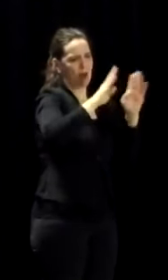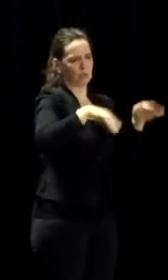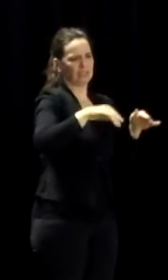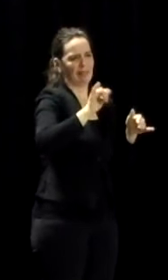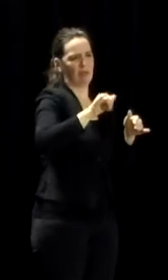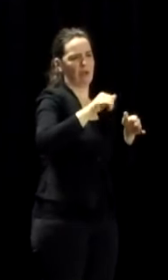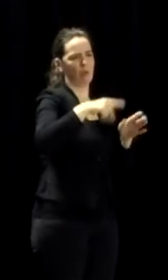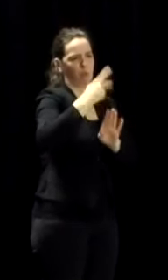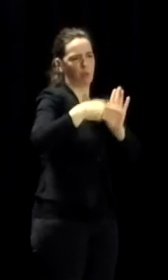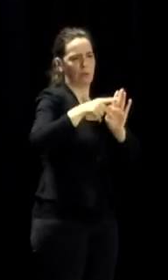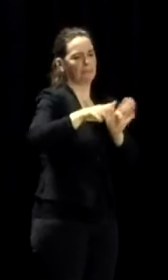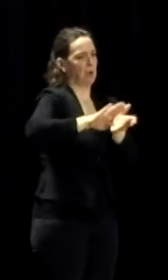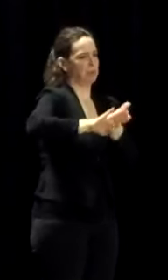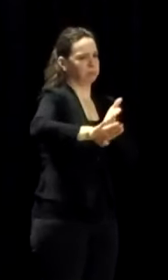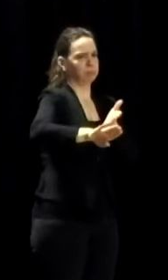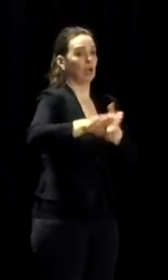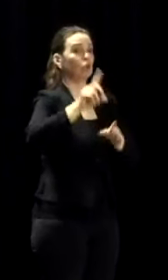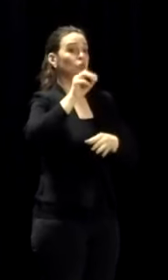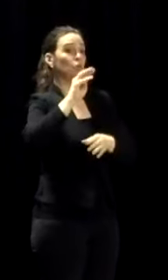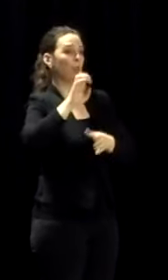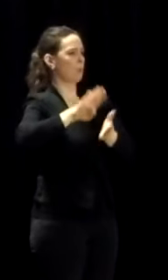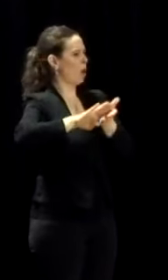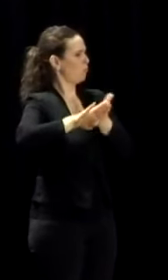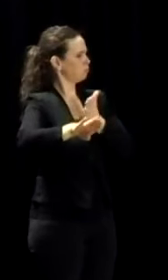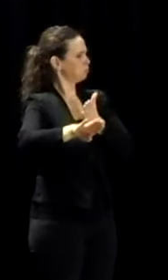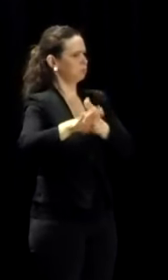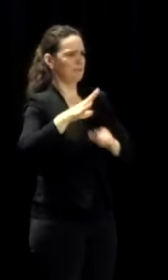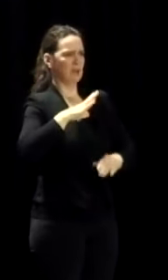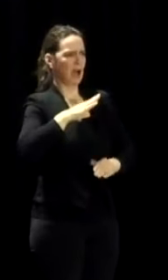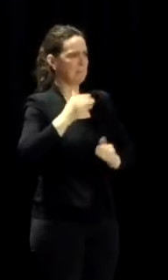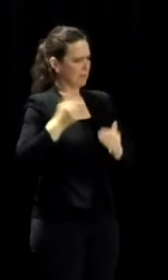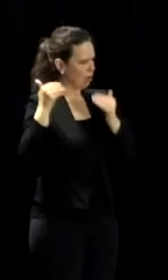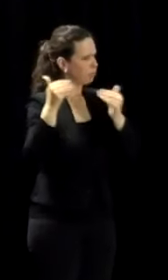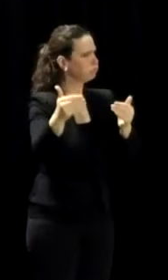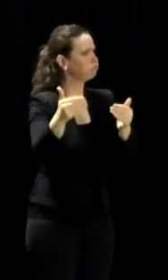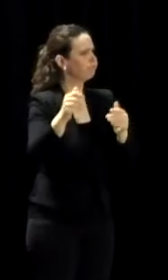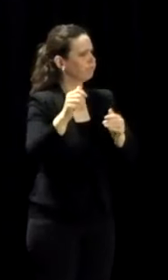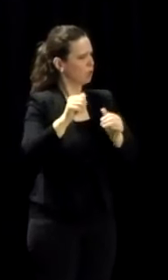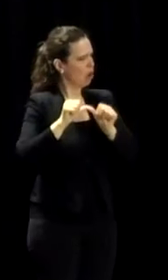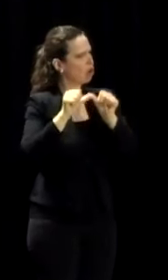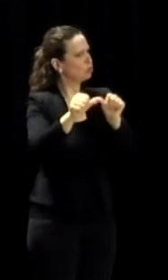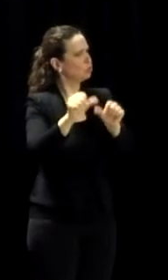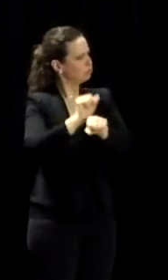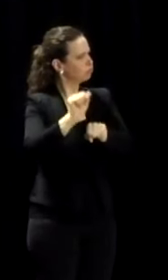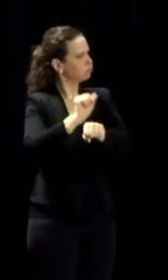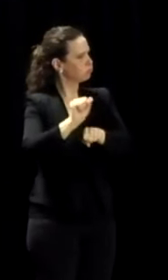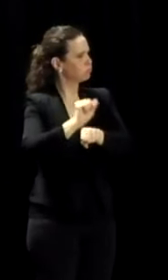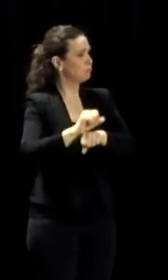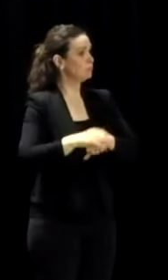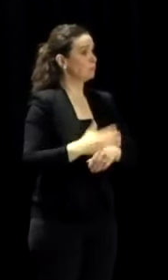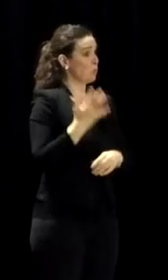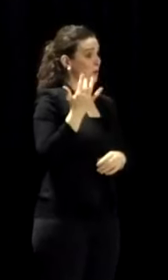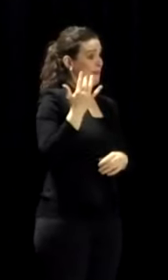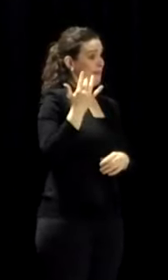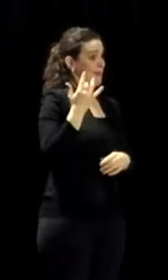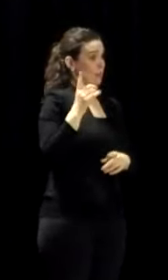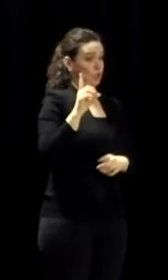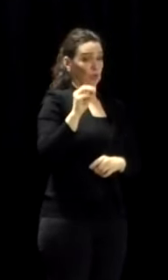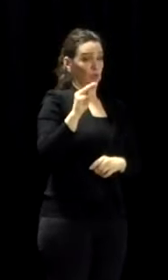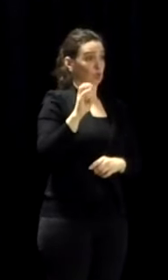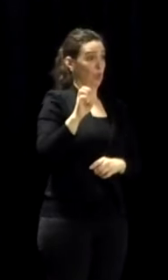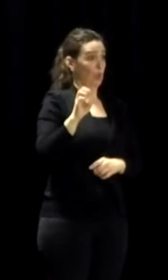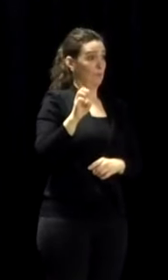this. Regardless of the Dome project, it has to be exempt because that big metal structure on the dome isn't secured.